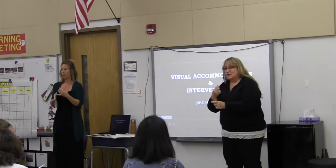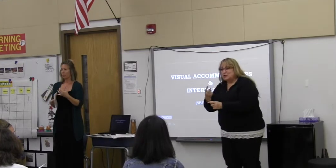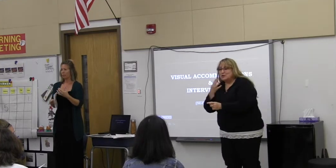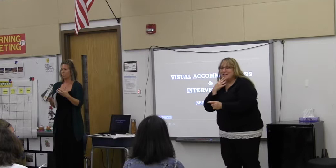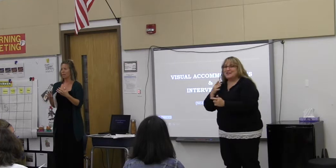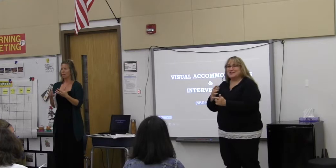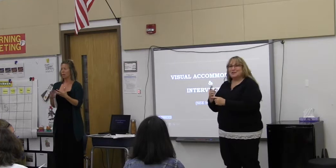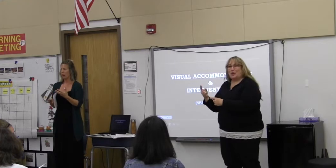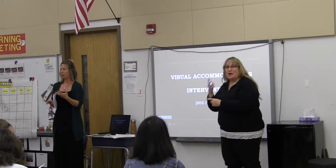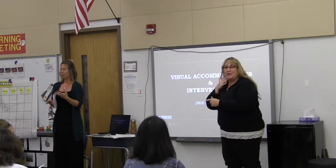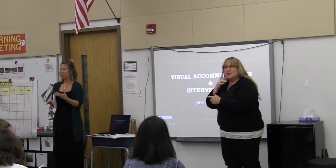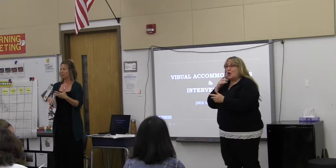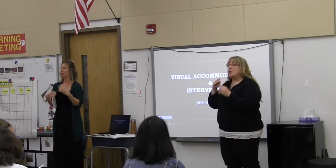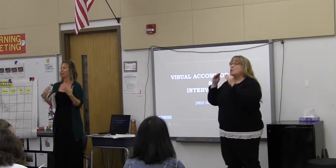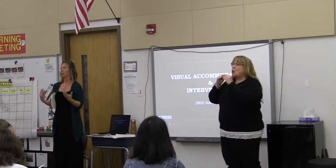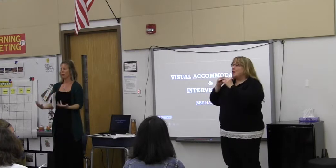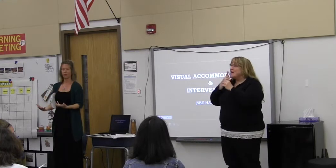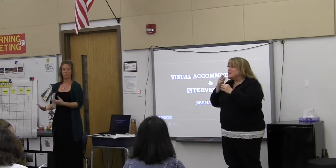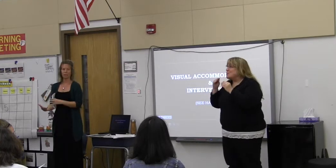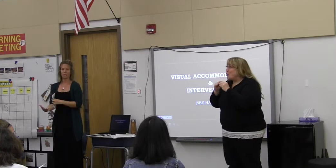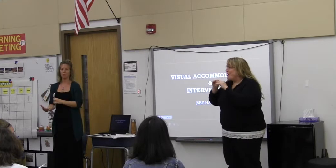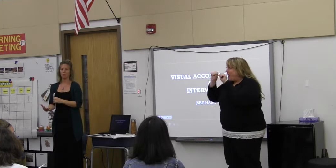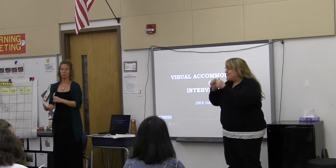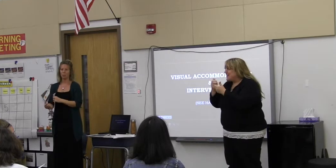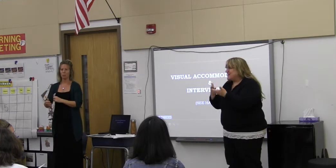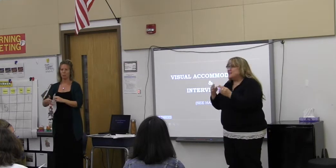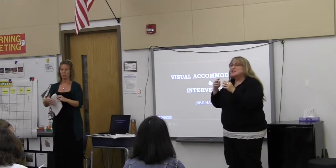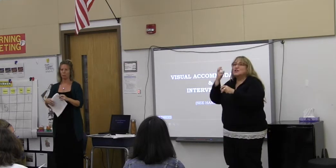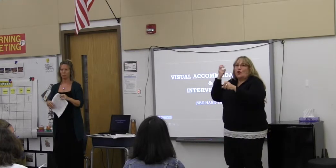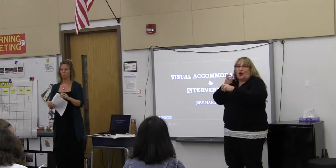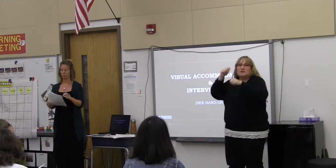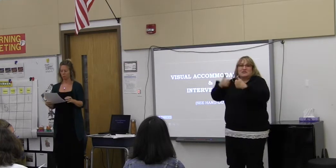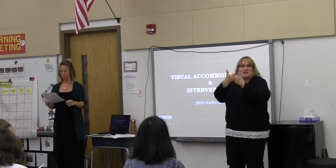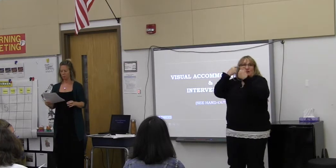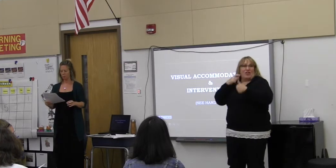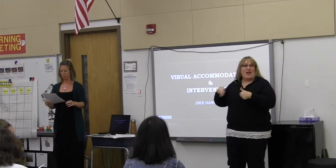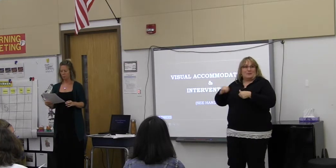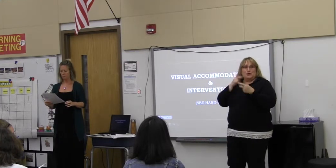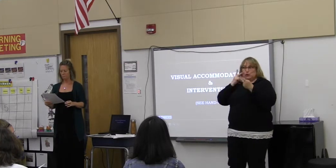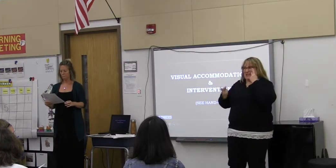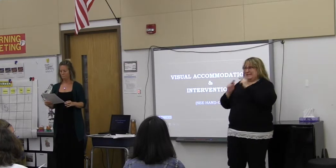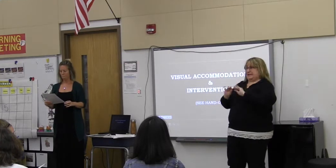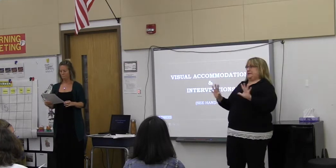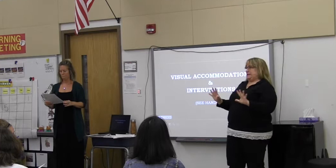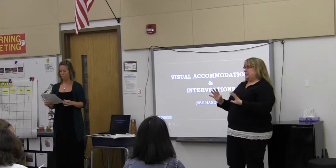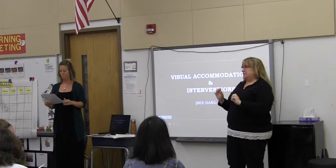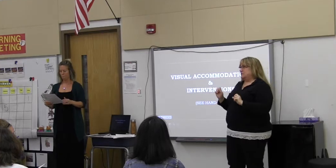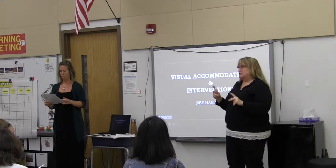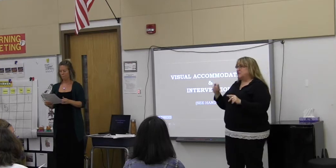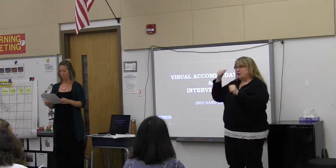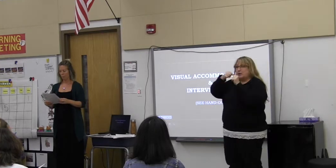more colors and the more objects, the harder it is going to be for them to see.